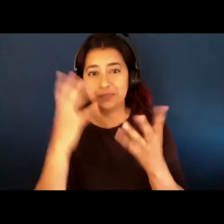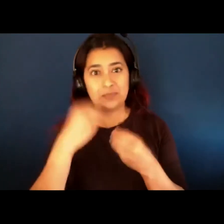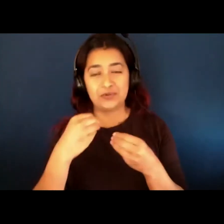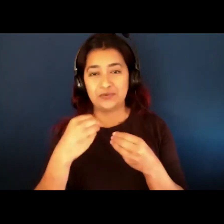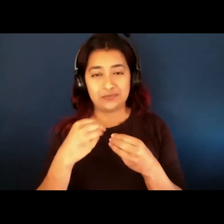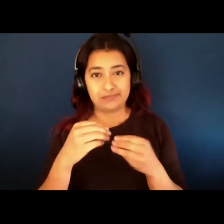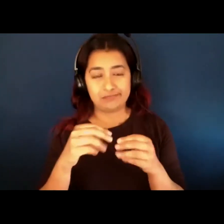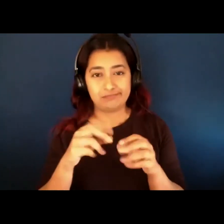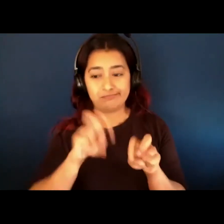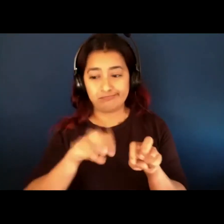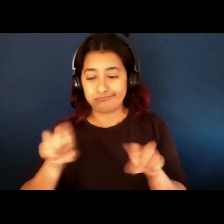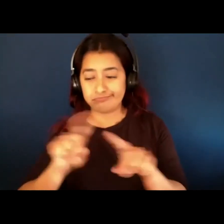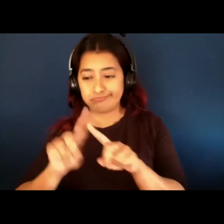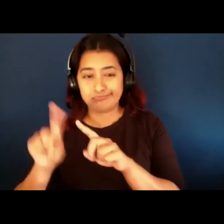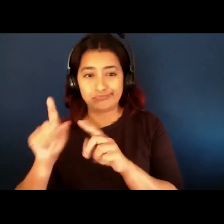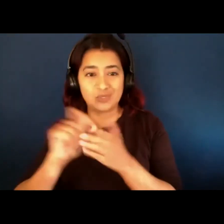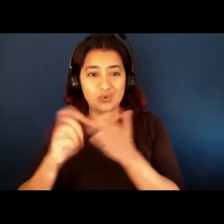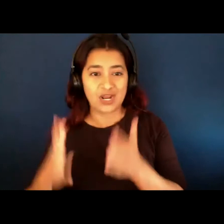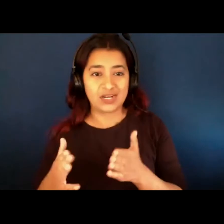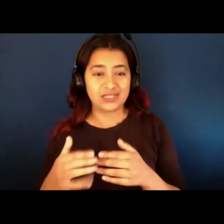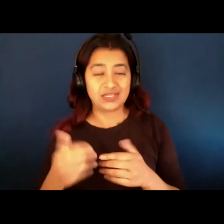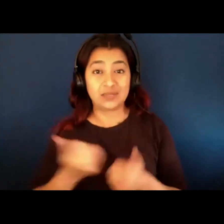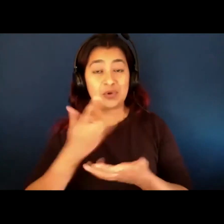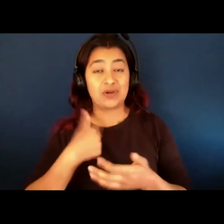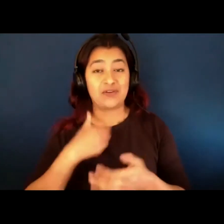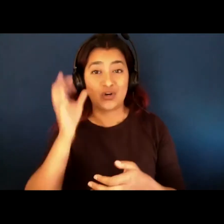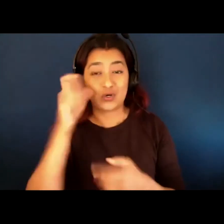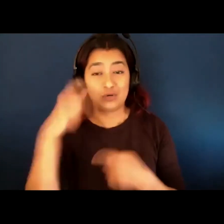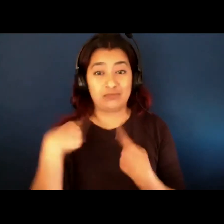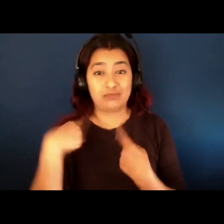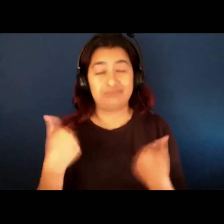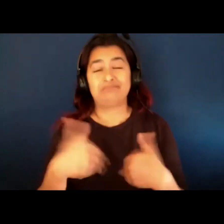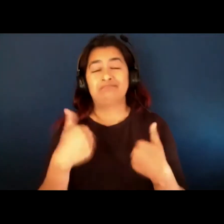The poetry I've heard so far, like, oh my God,